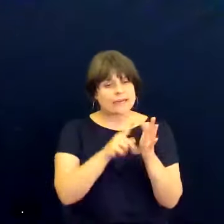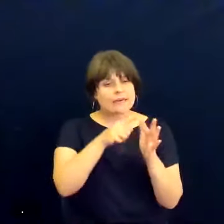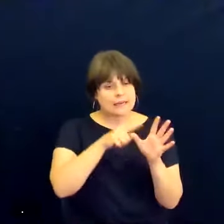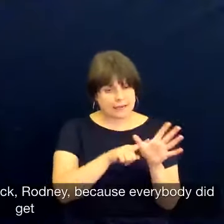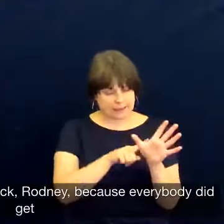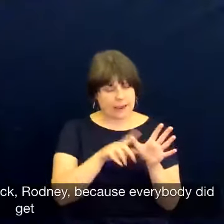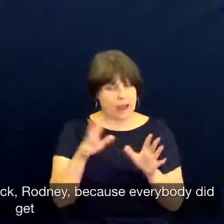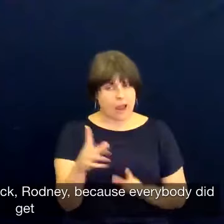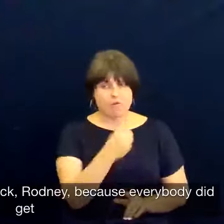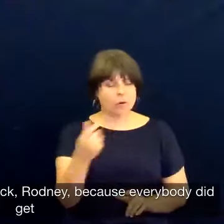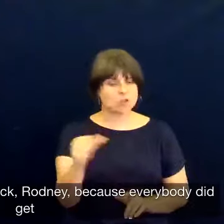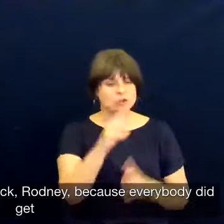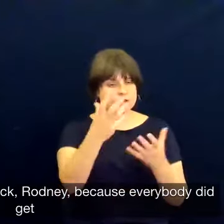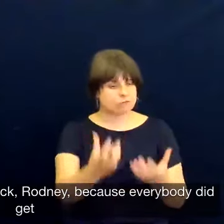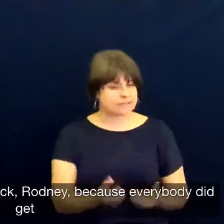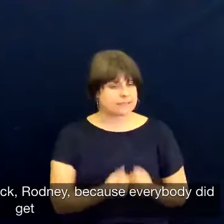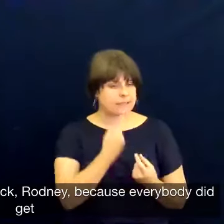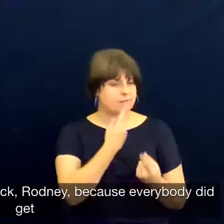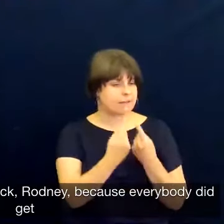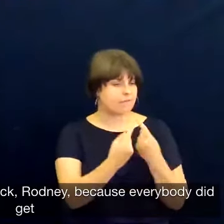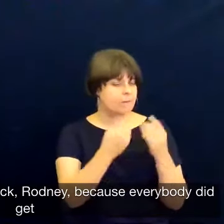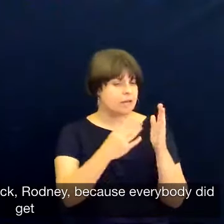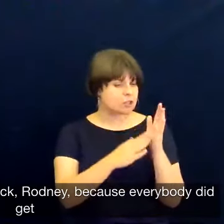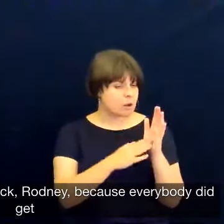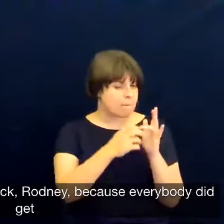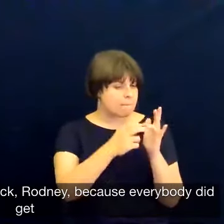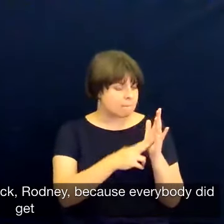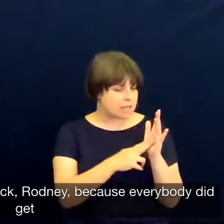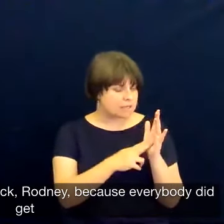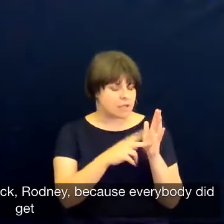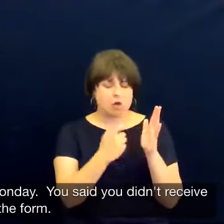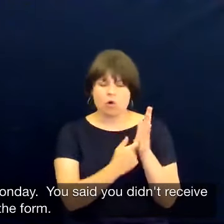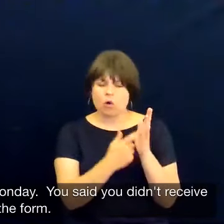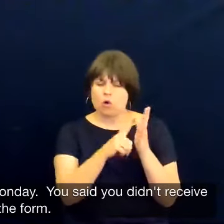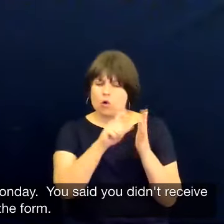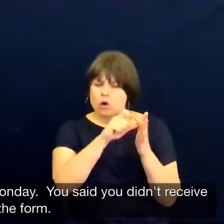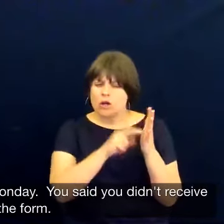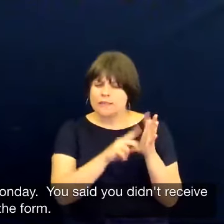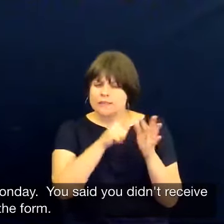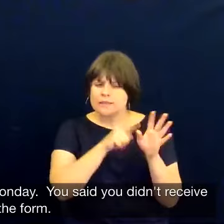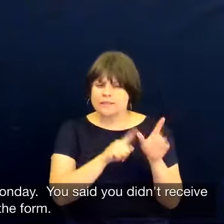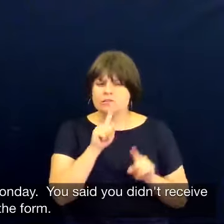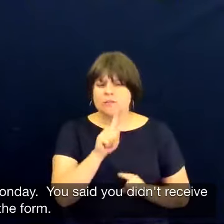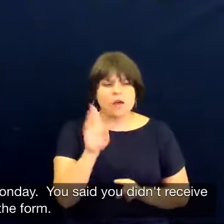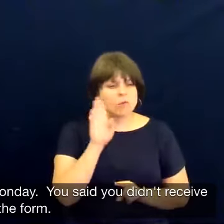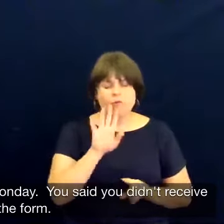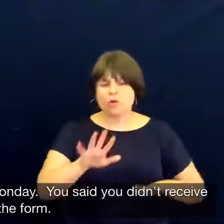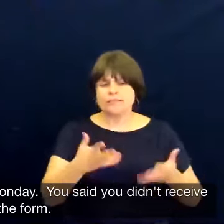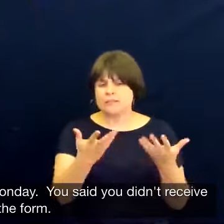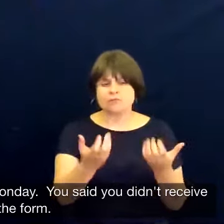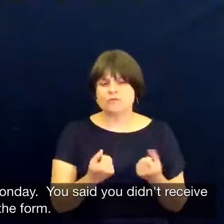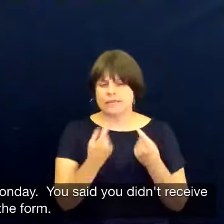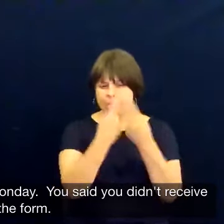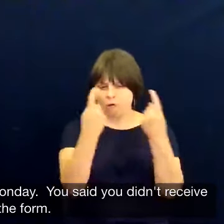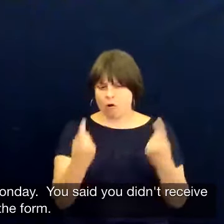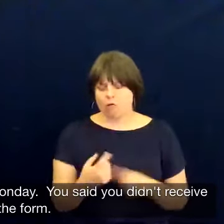on Monday. You said you didn't receive the form. I just want to double check which form that is that you didn't receive.